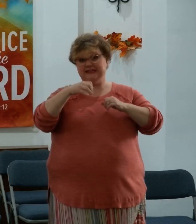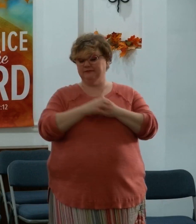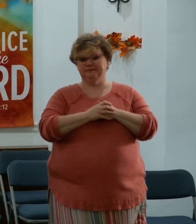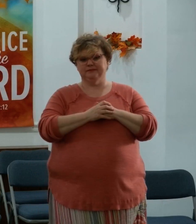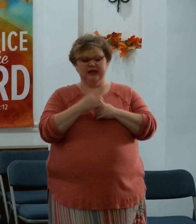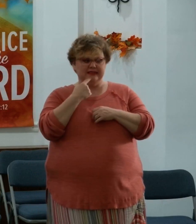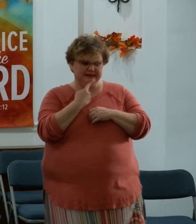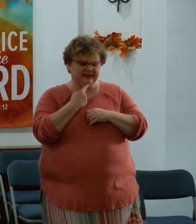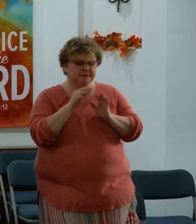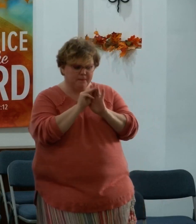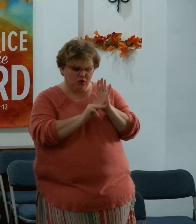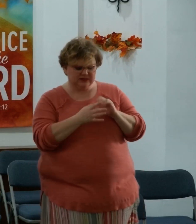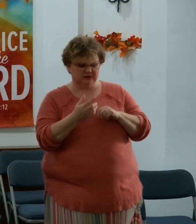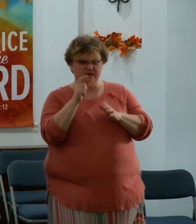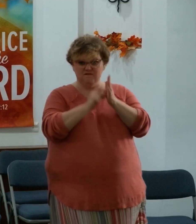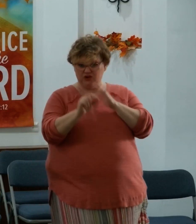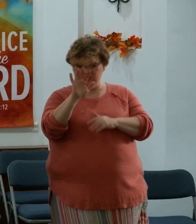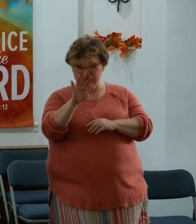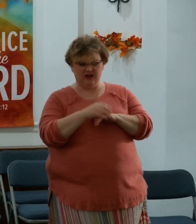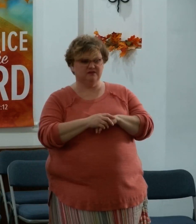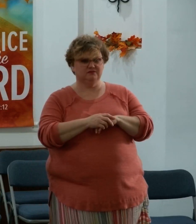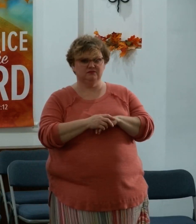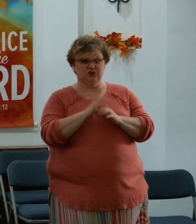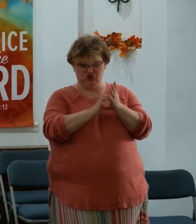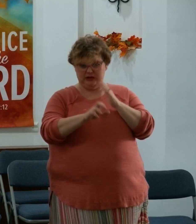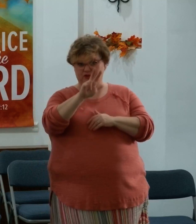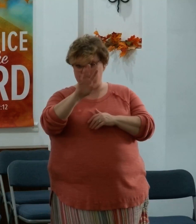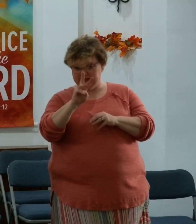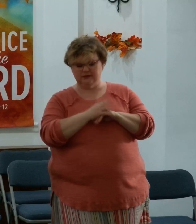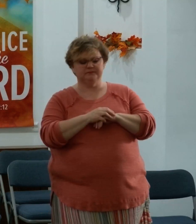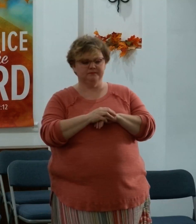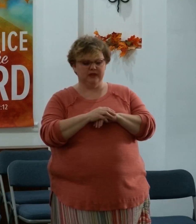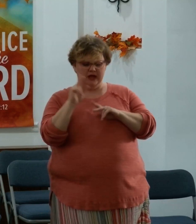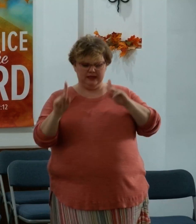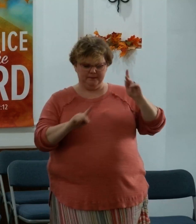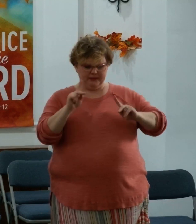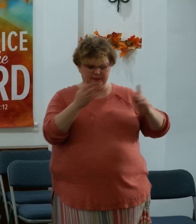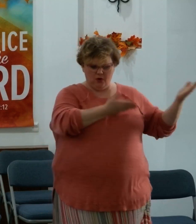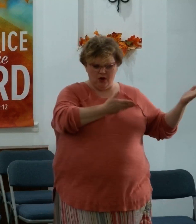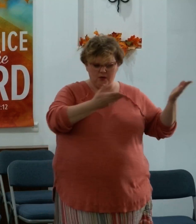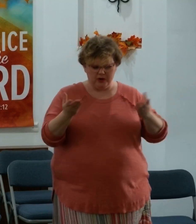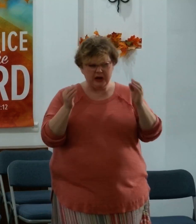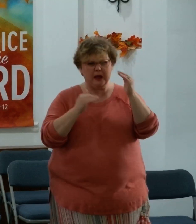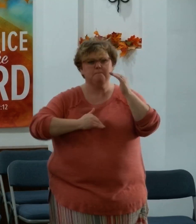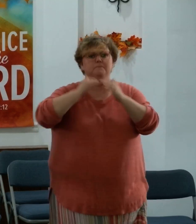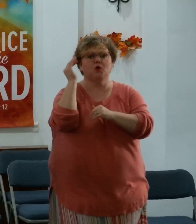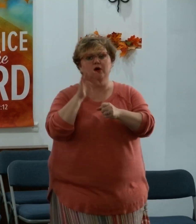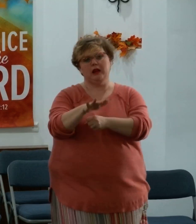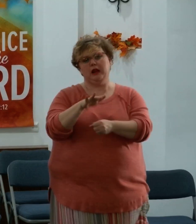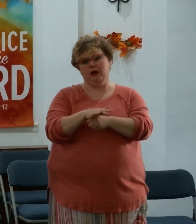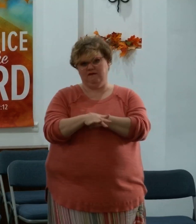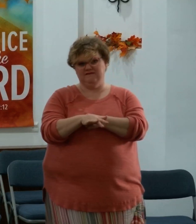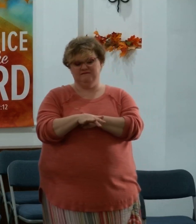They said to Moses, I'm in verse 5 of chapter 36, the people are bringing more than enough for doing the